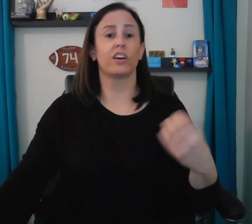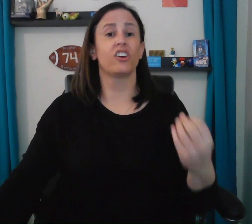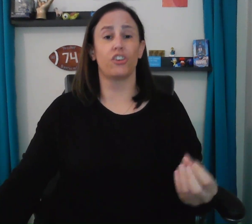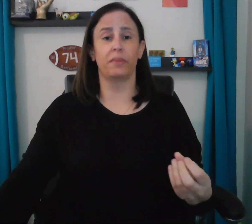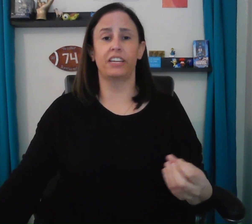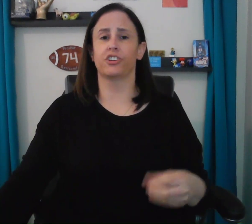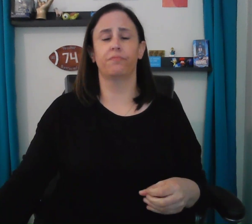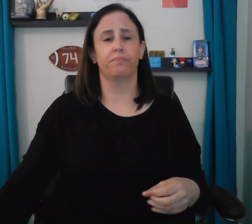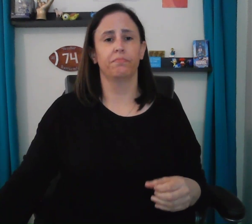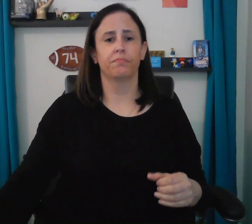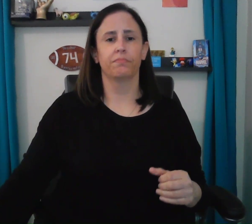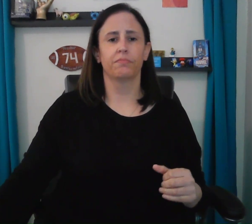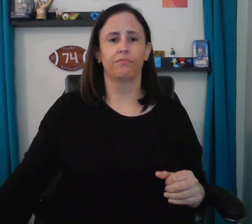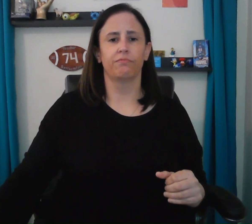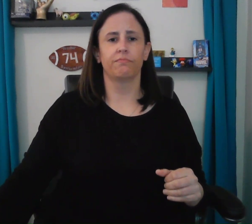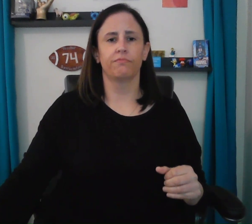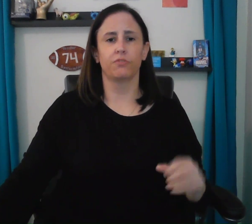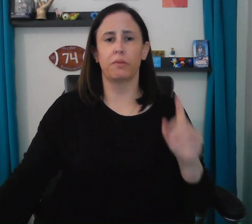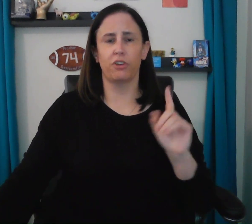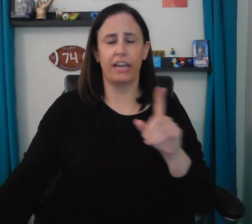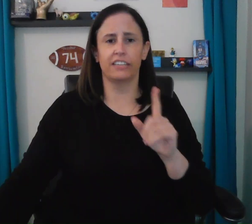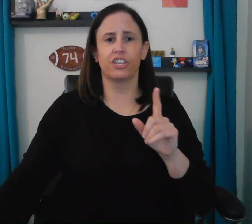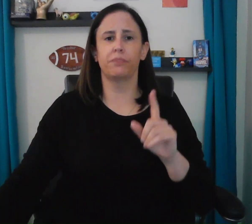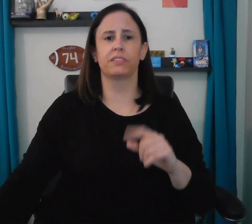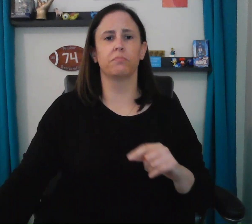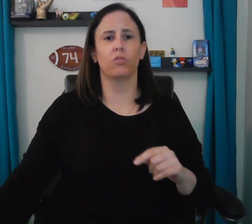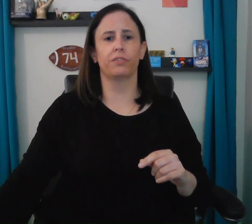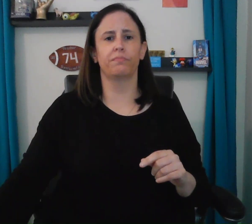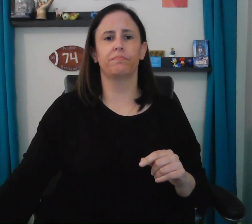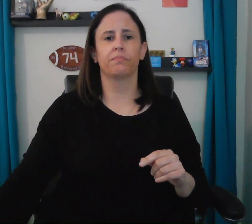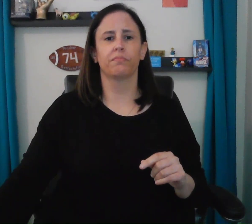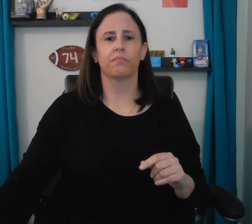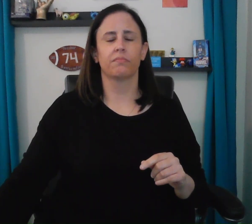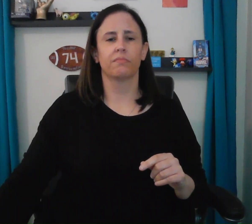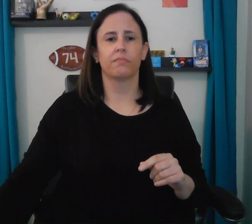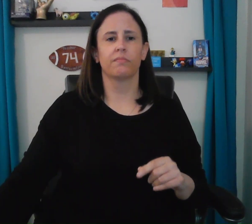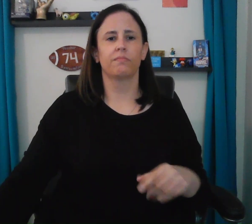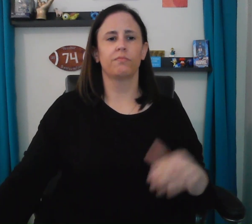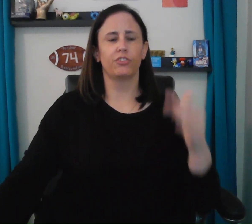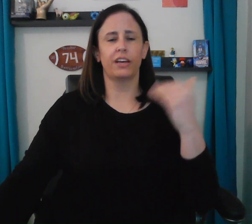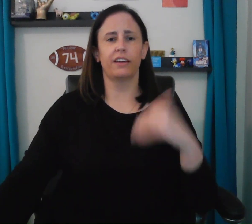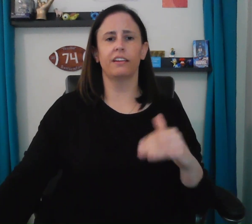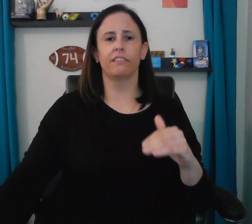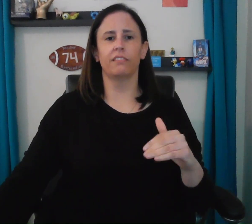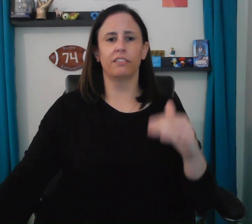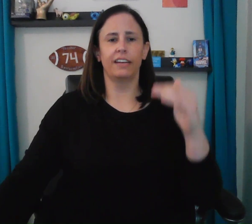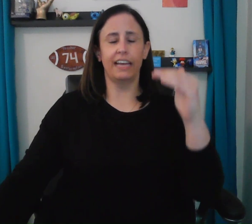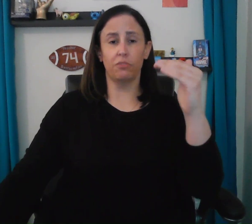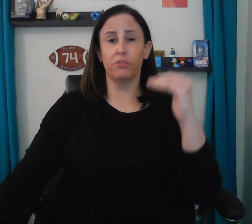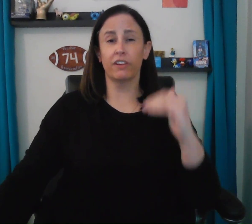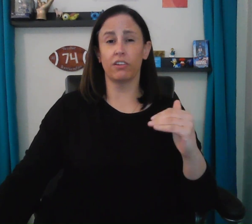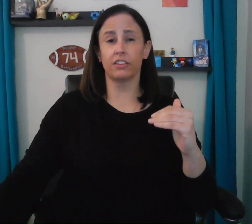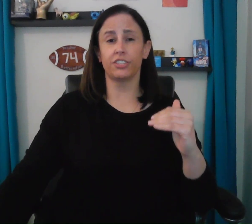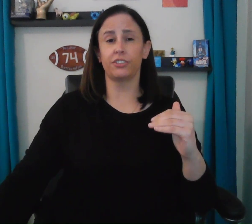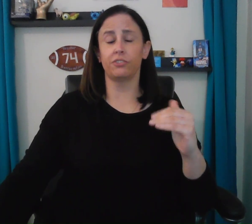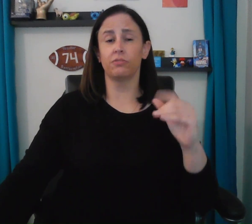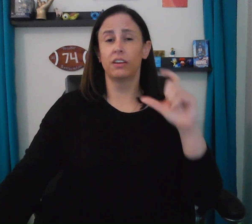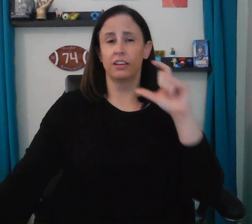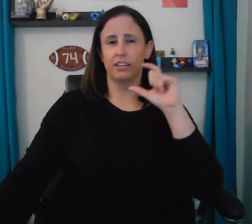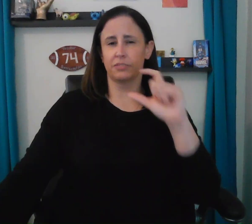her major. Remember, hand shape is important. Okay, and now I'm moving on to a